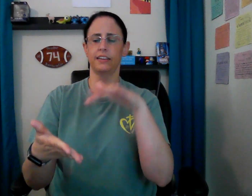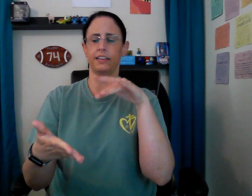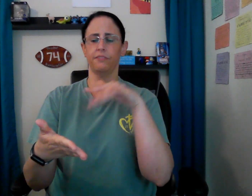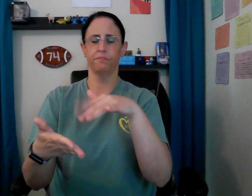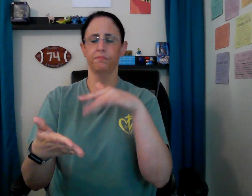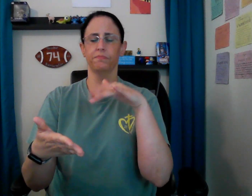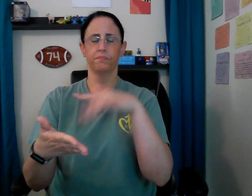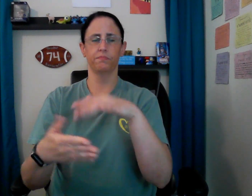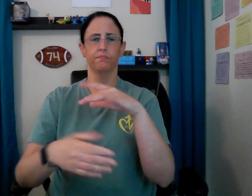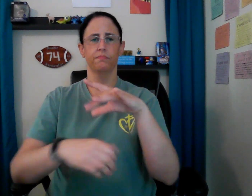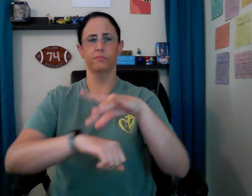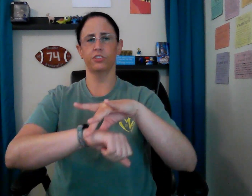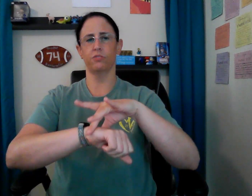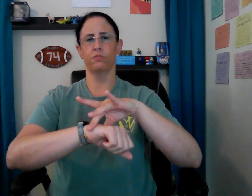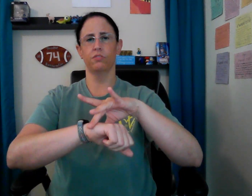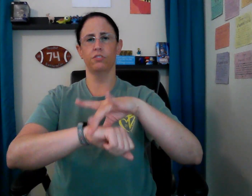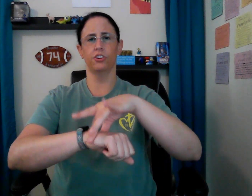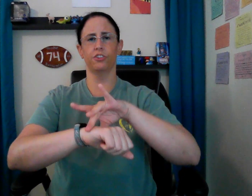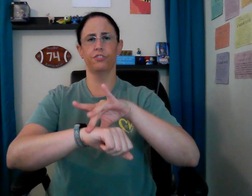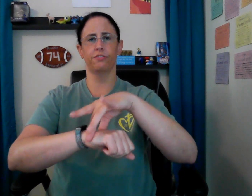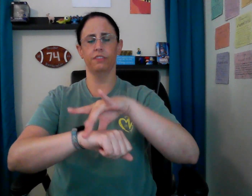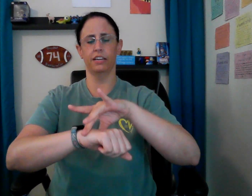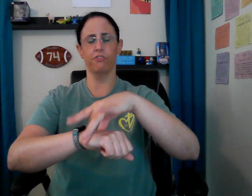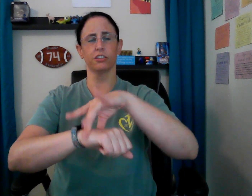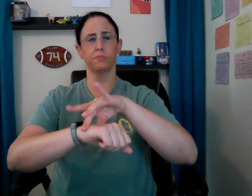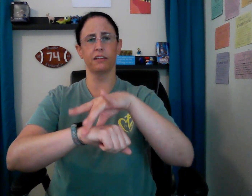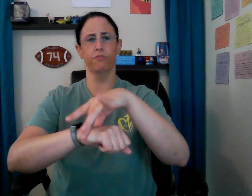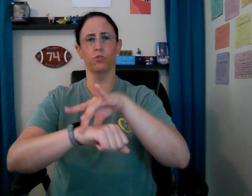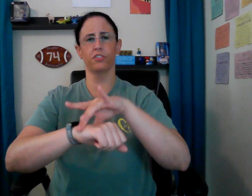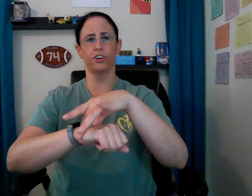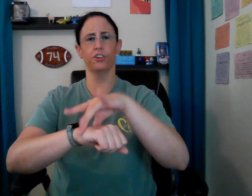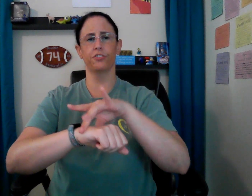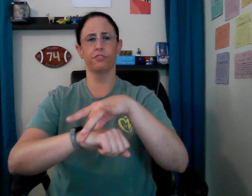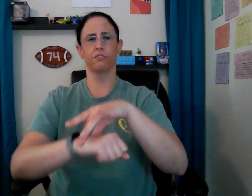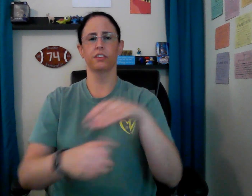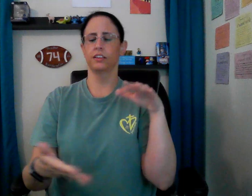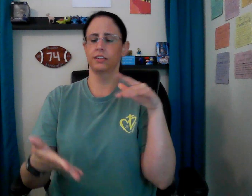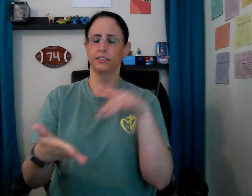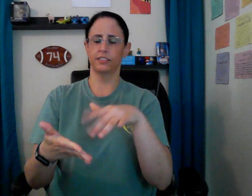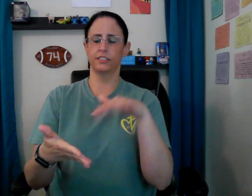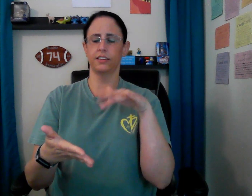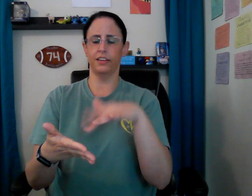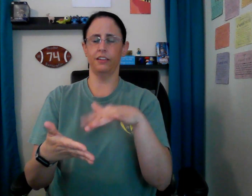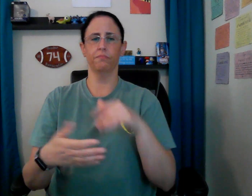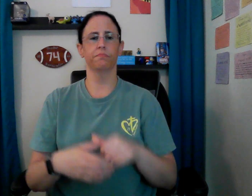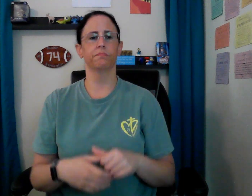study. So earth, and it rocks back and forth, earth, study.